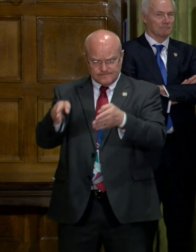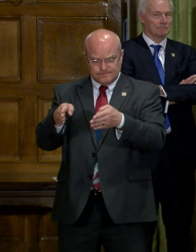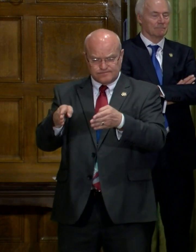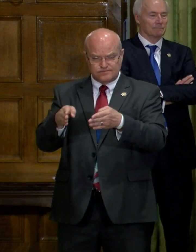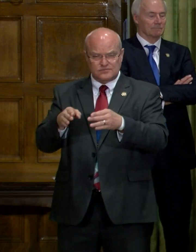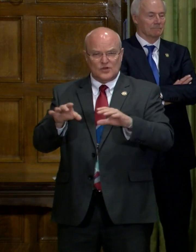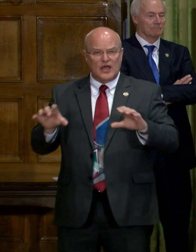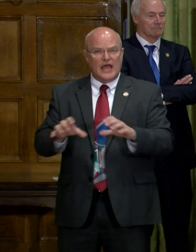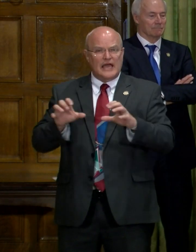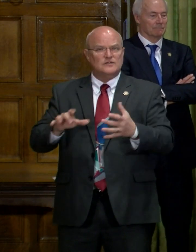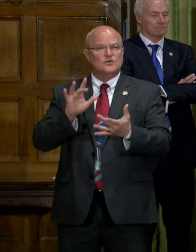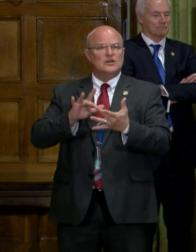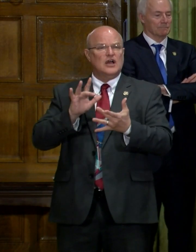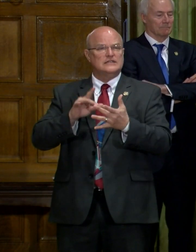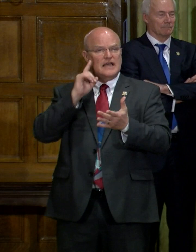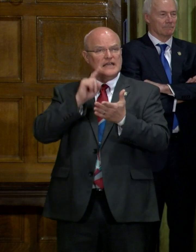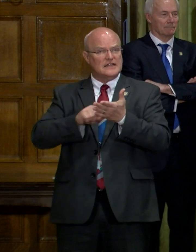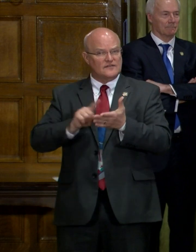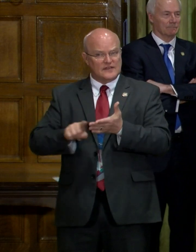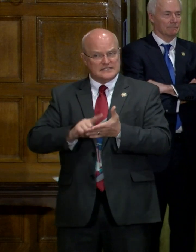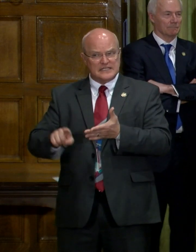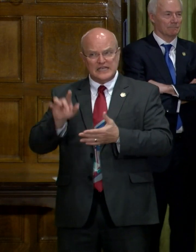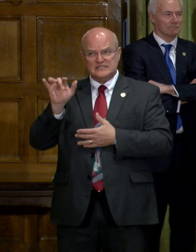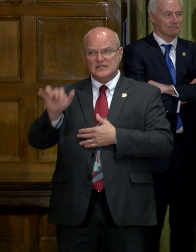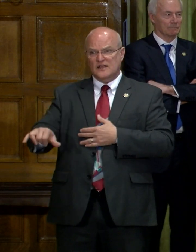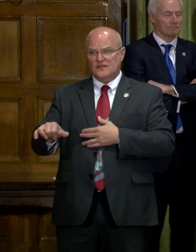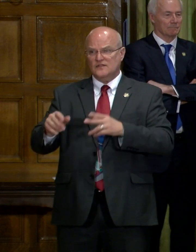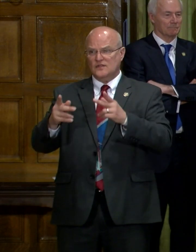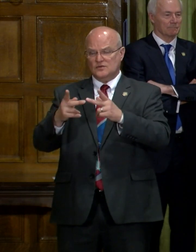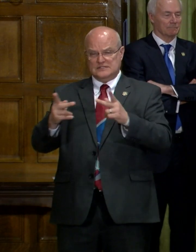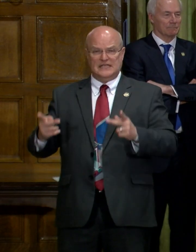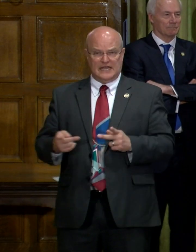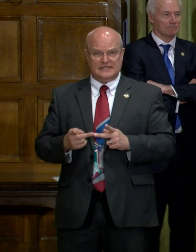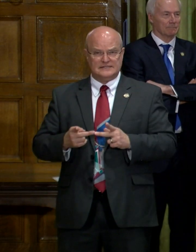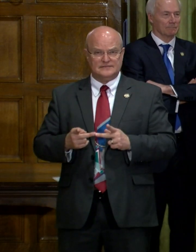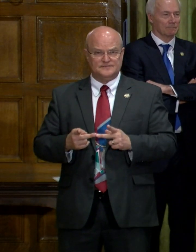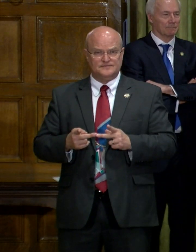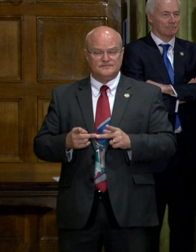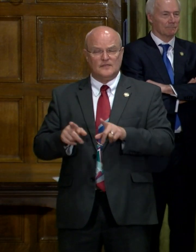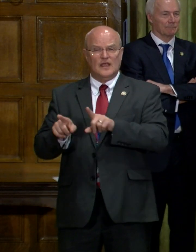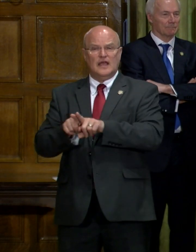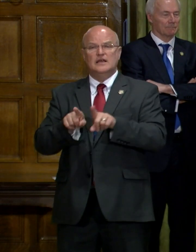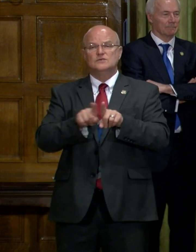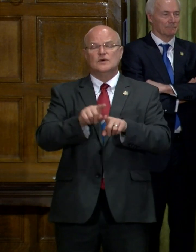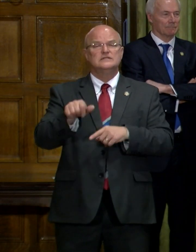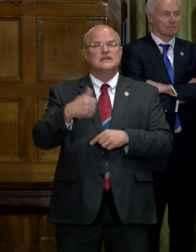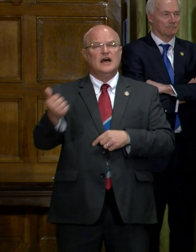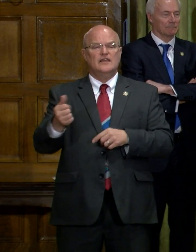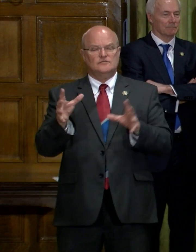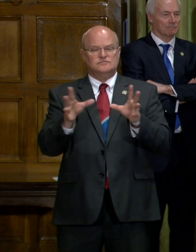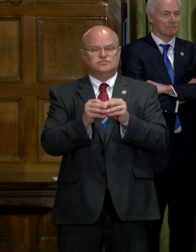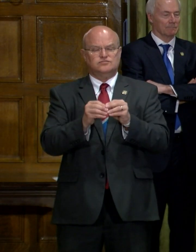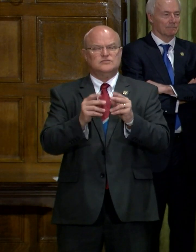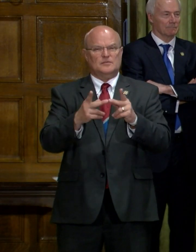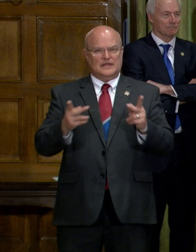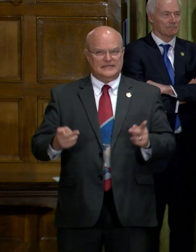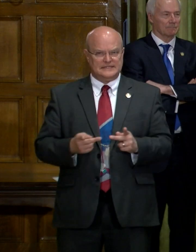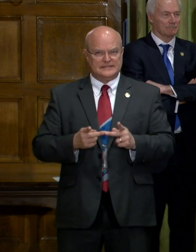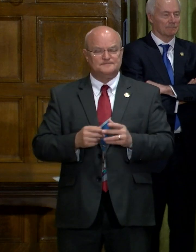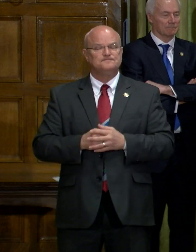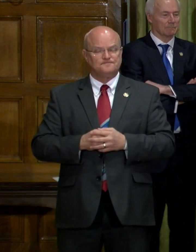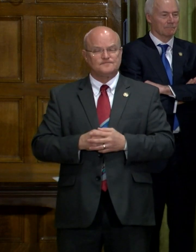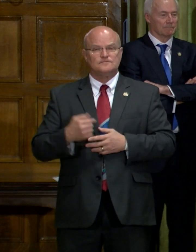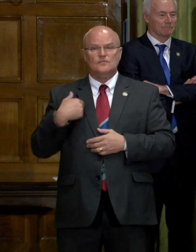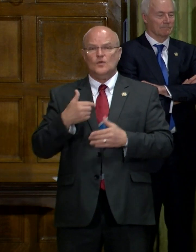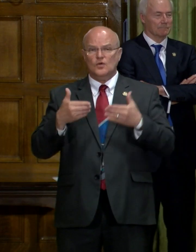doing active contact investigations in those settings, as well as other congregate settings. As